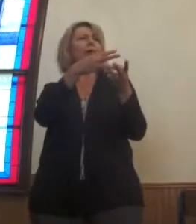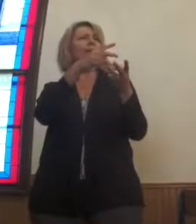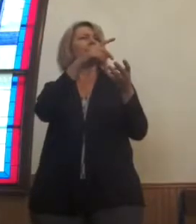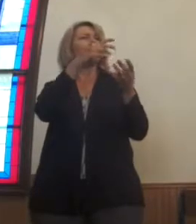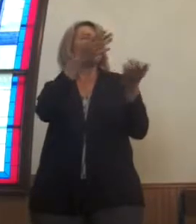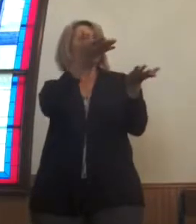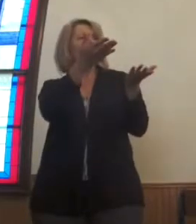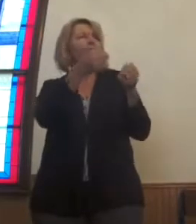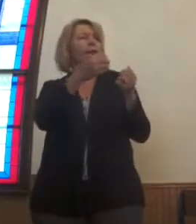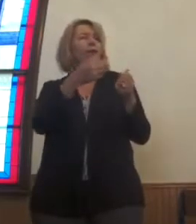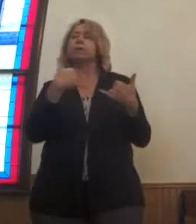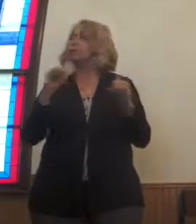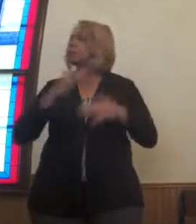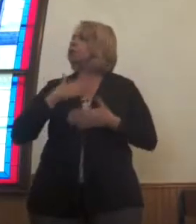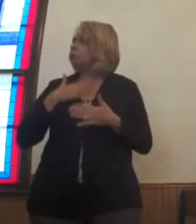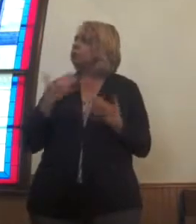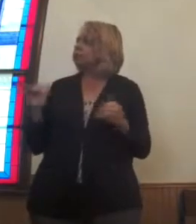world.